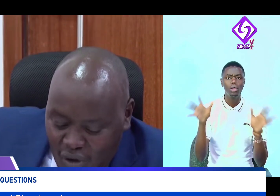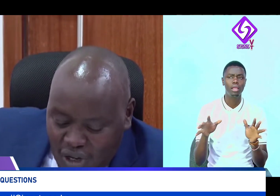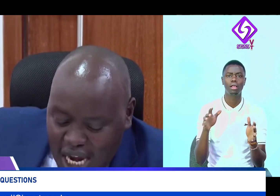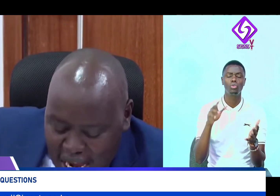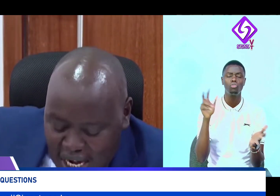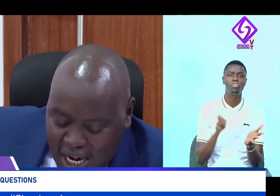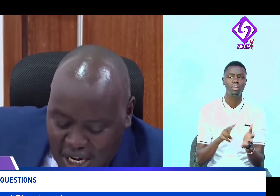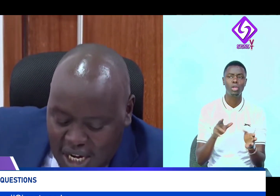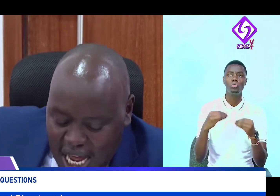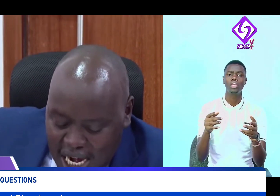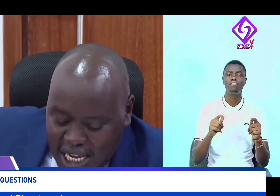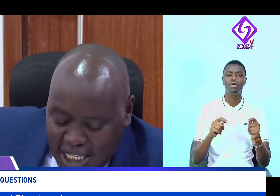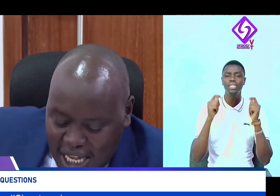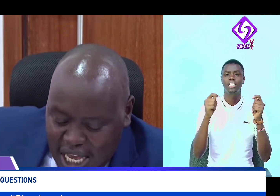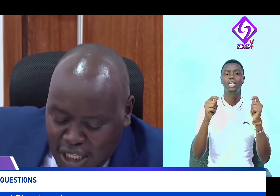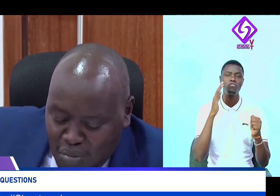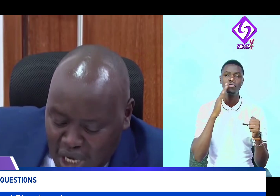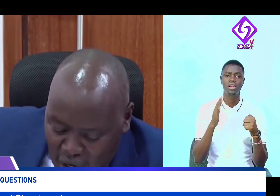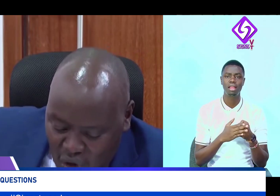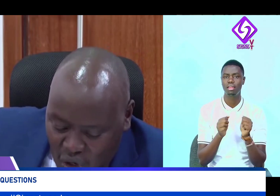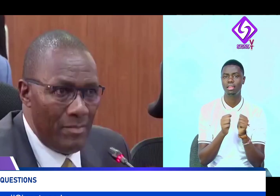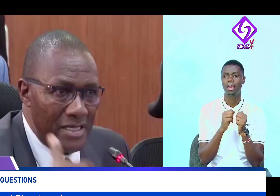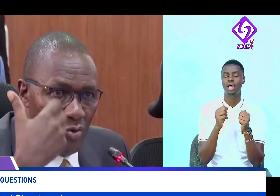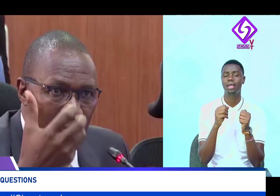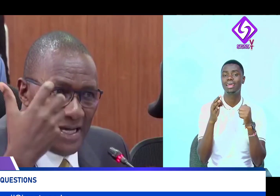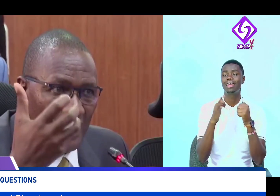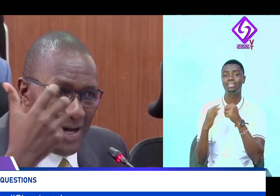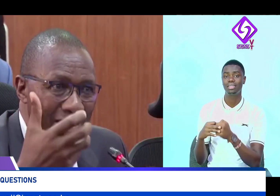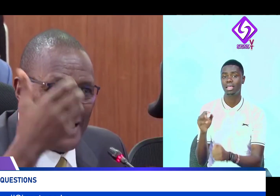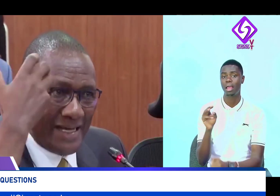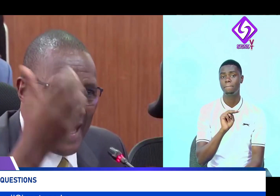of 988 million. But looking at the work he had